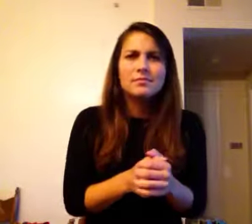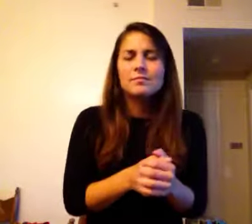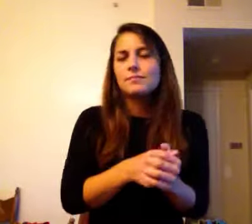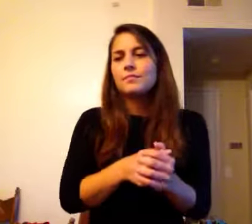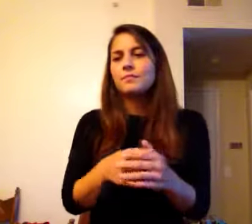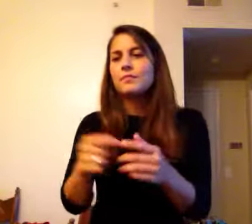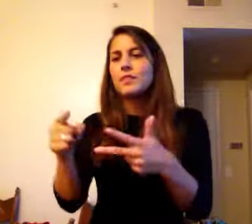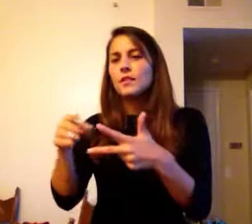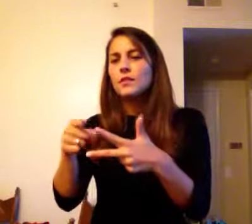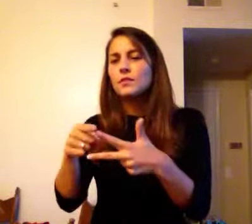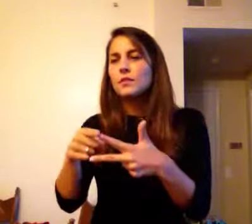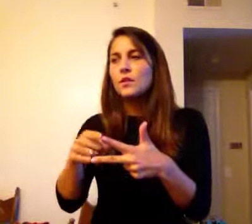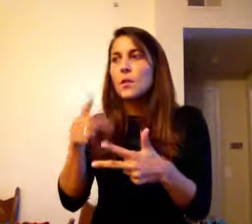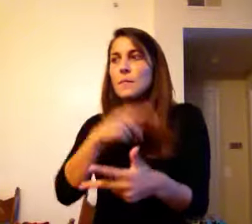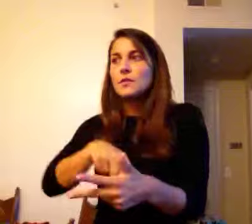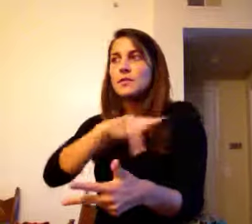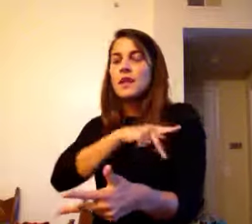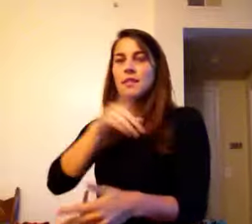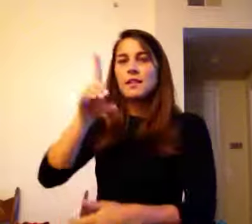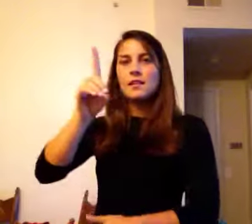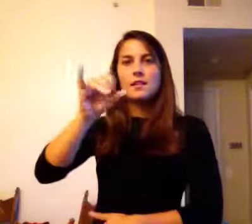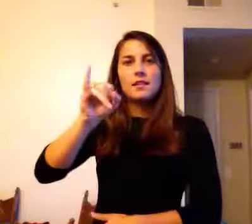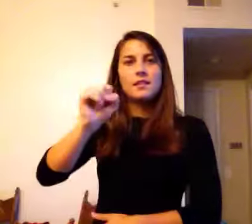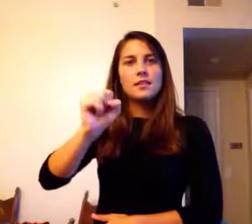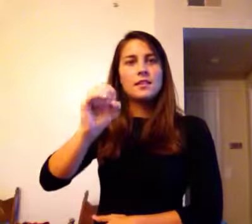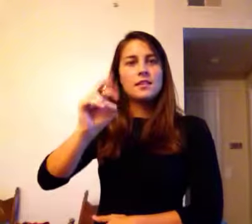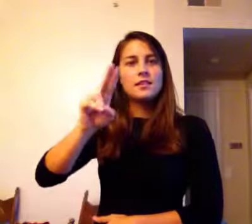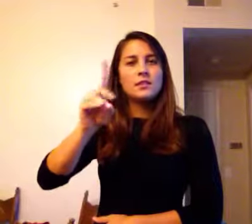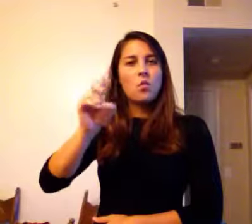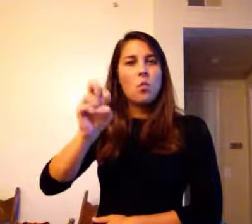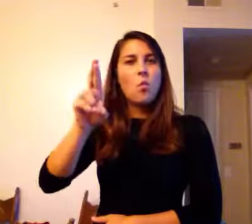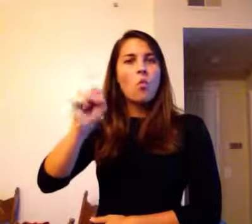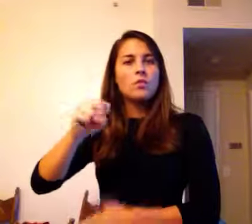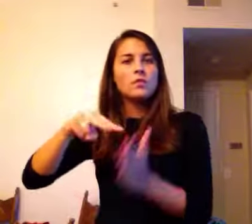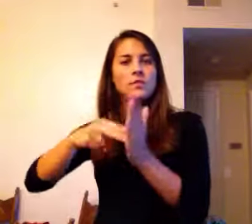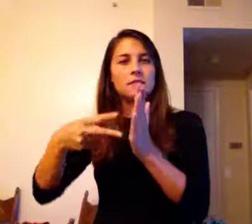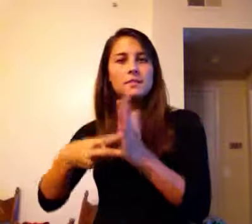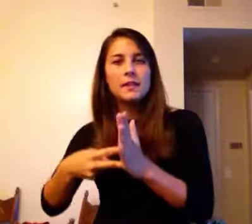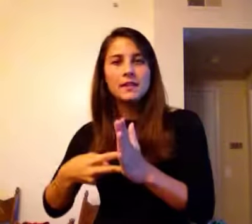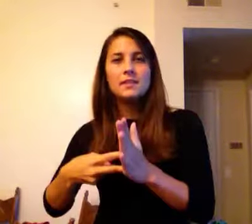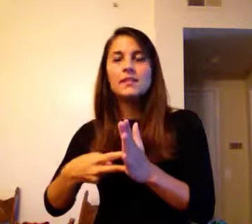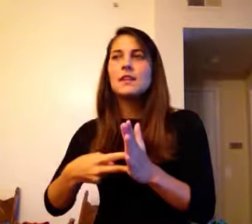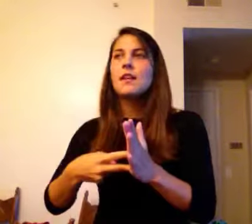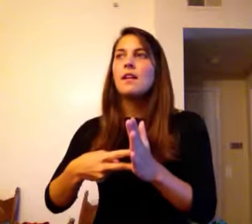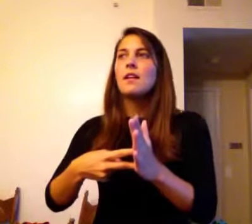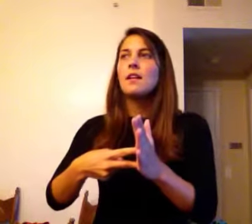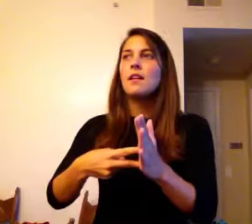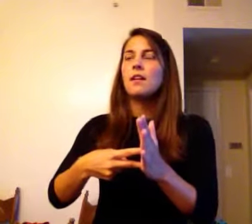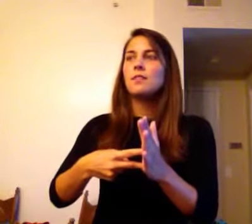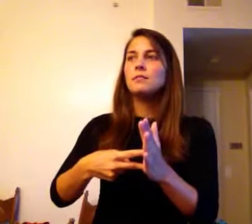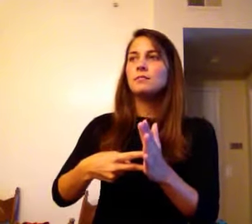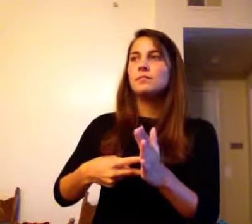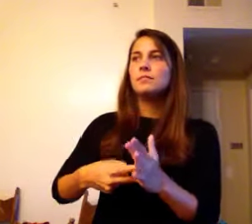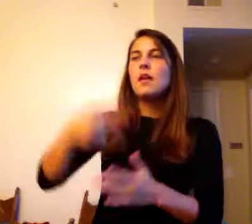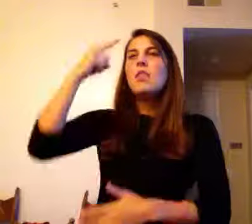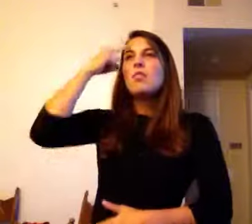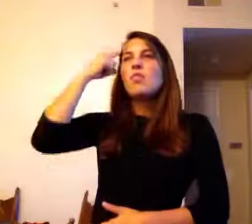personality disorders, or long-lasting patterns of thoughts, feelings, and behaviors that deviate